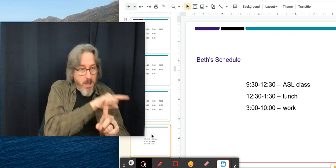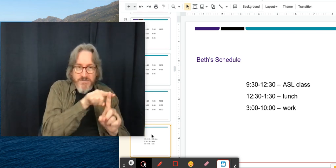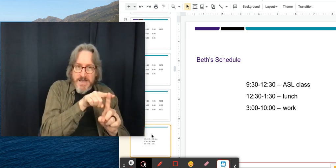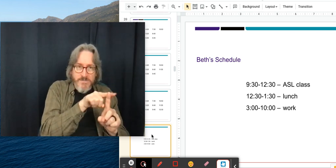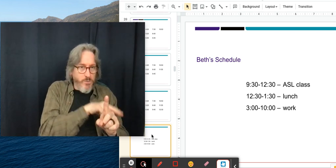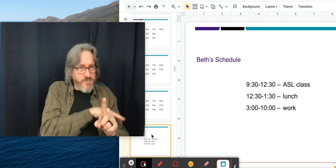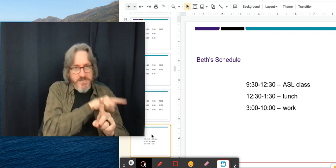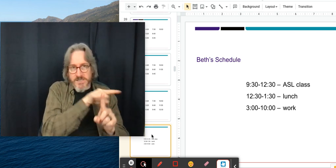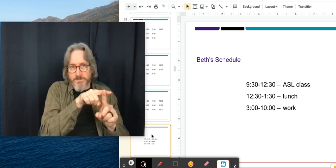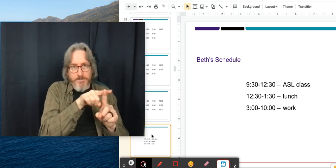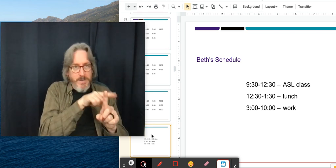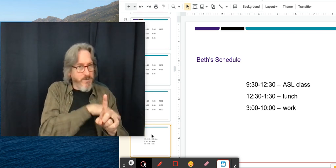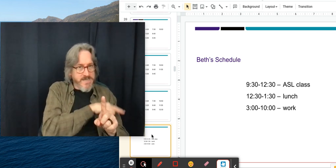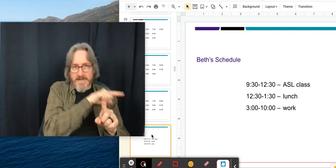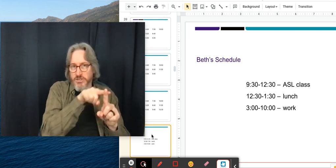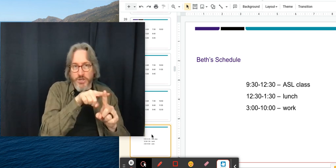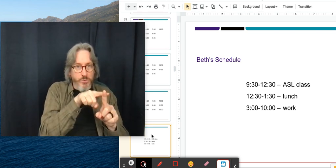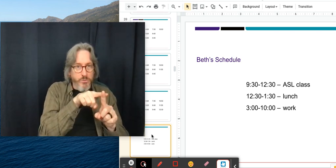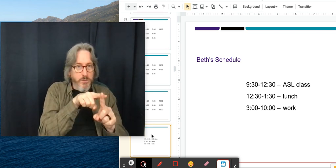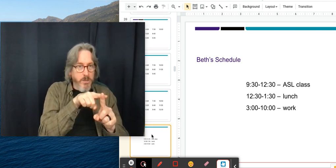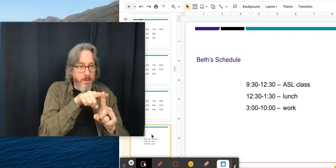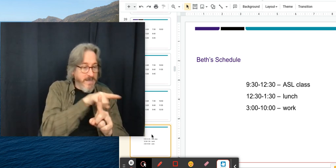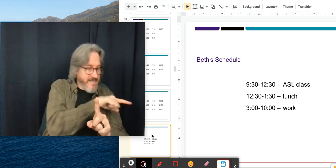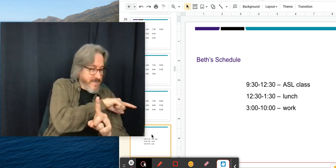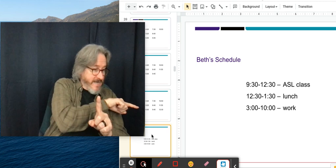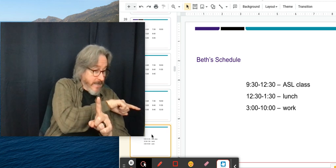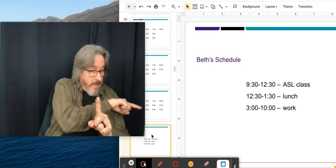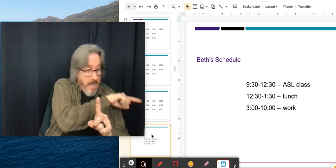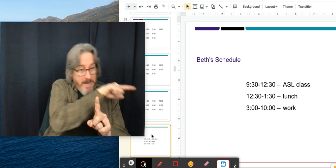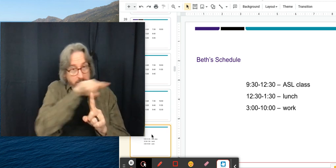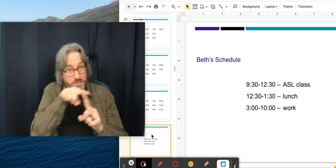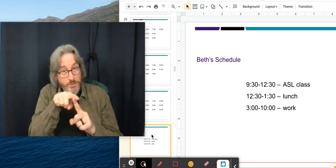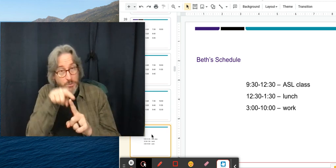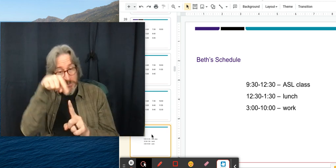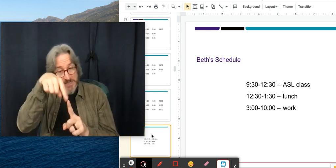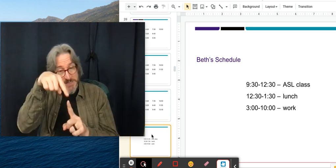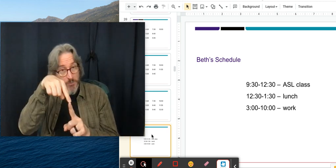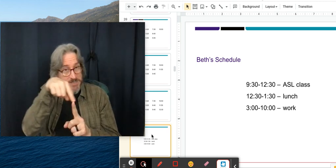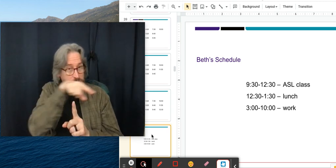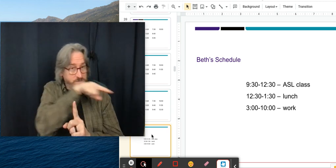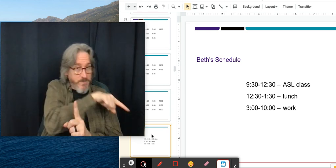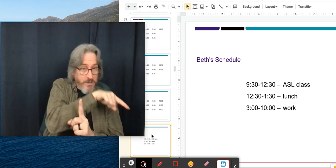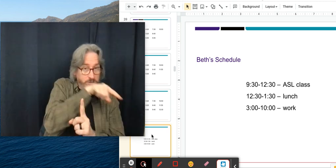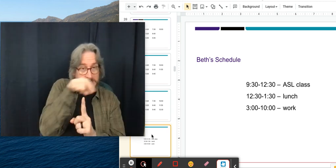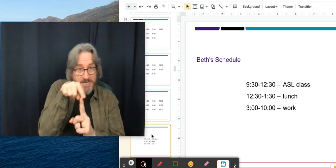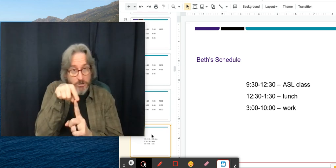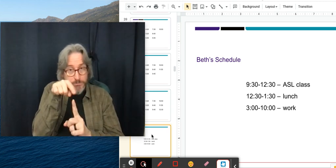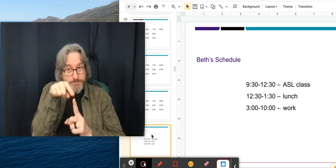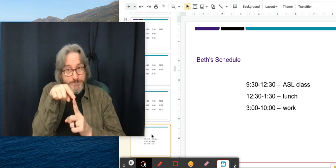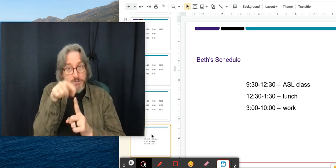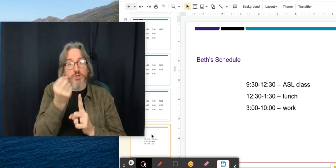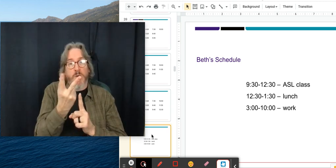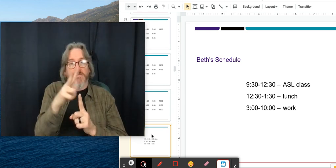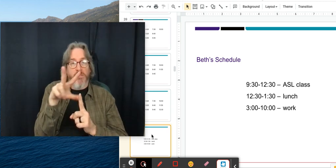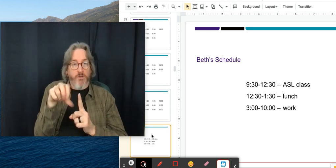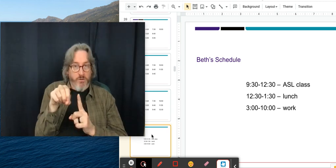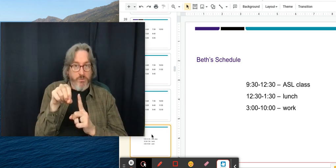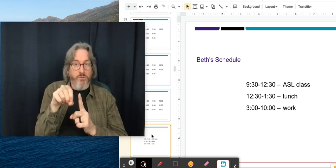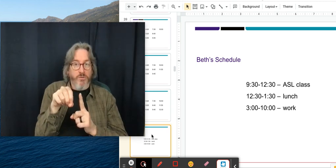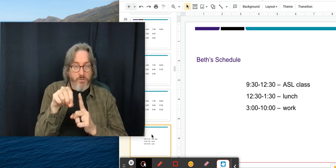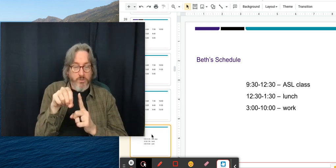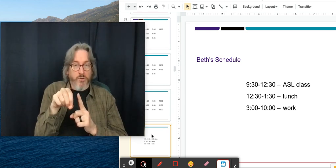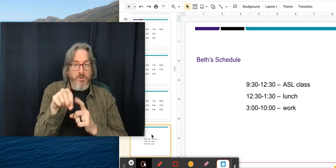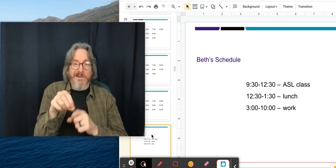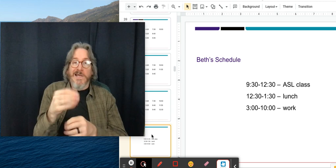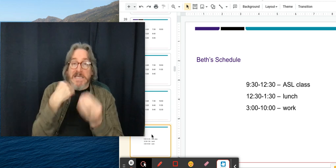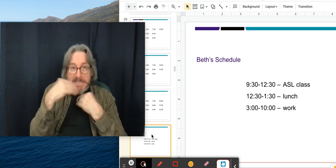And oftentimes you will see people sign 2 because it's a line to this point. So it's from here to here.